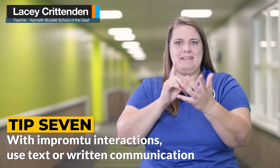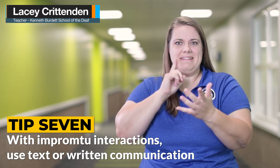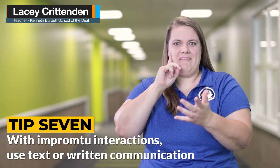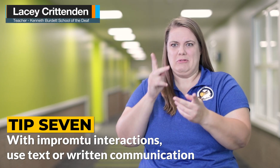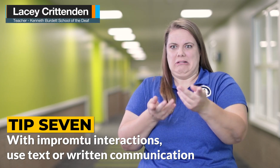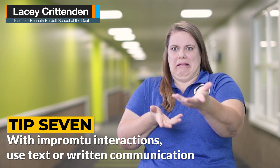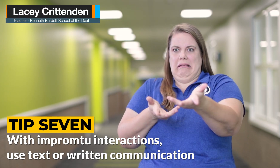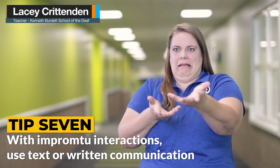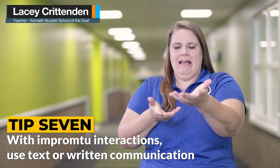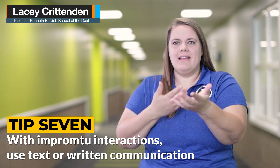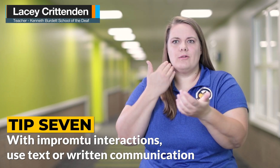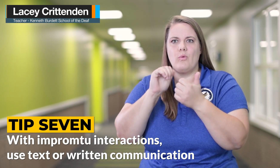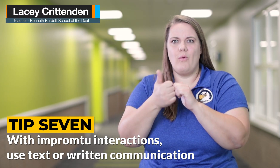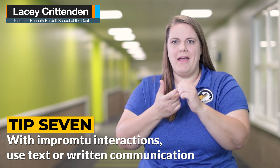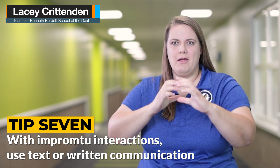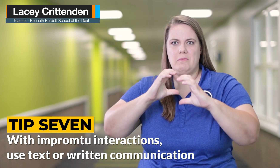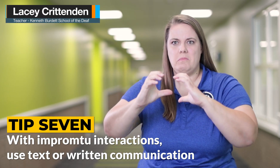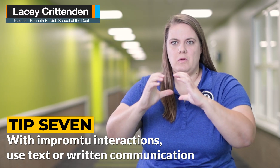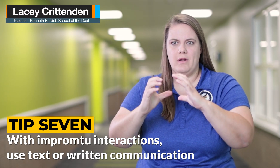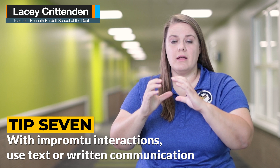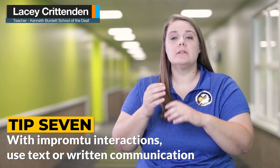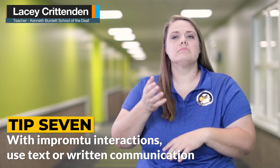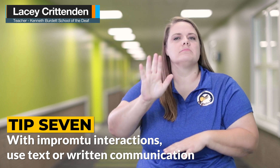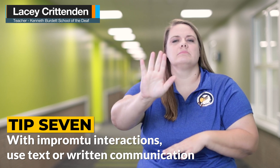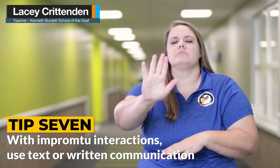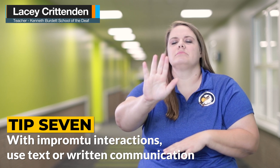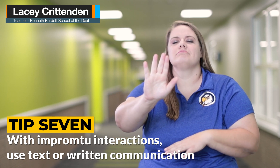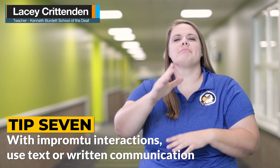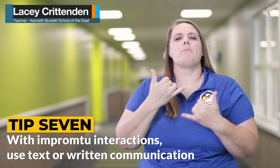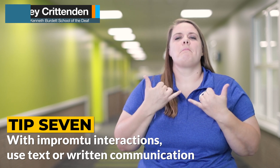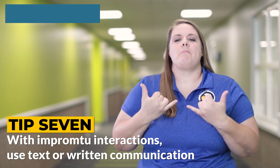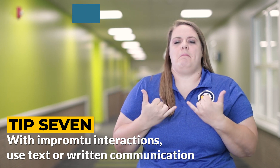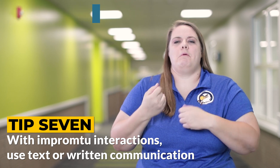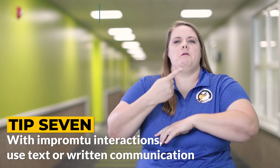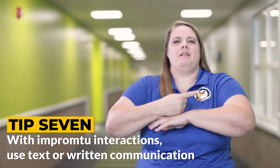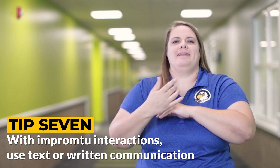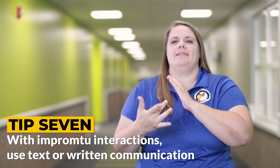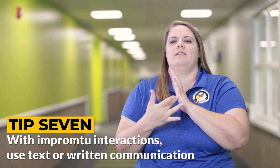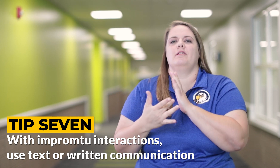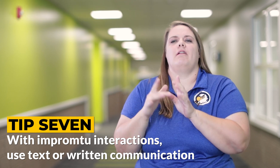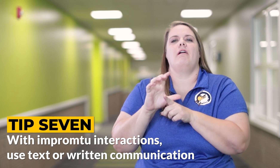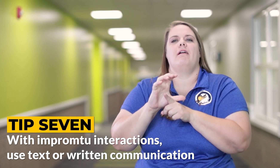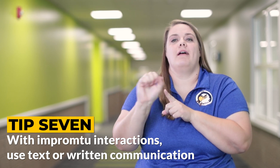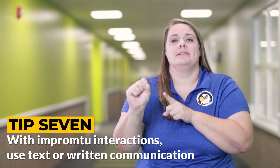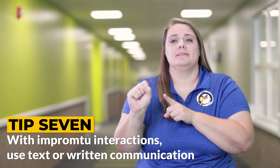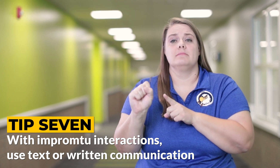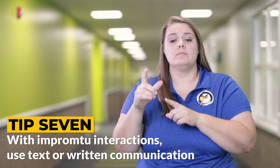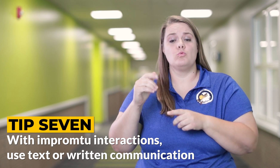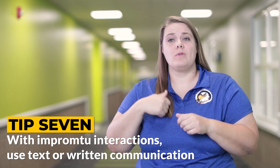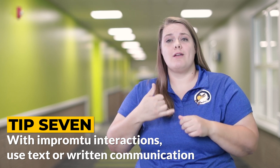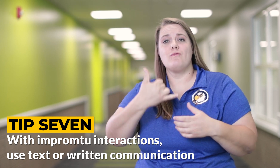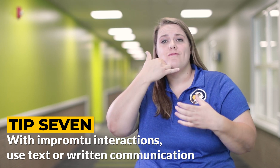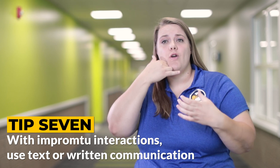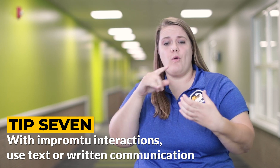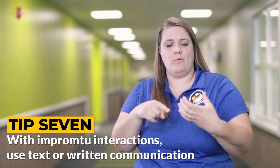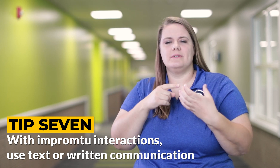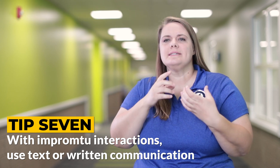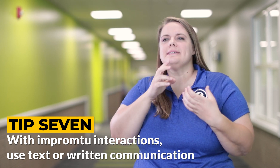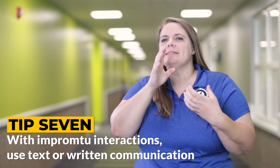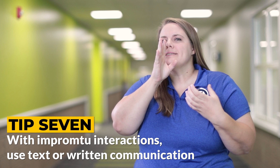encounter a deaf person and you don't know sign language but want to communicate with them, modern day technology is awesome. We have our phones